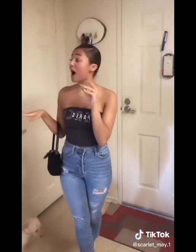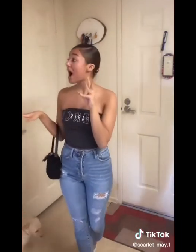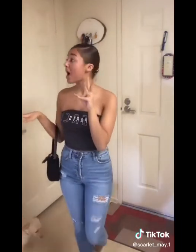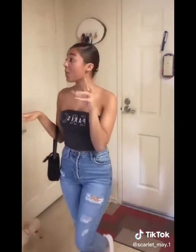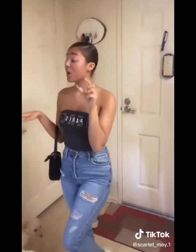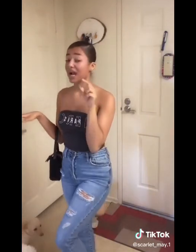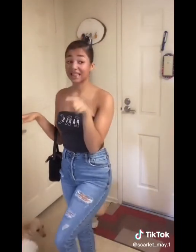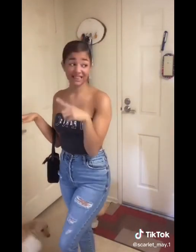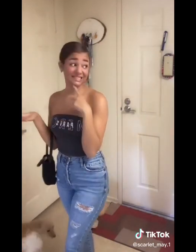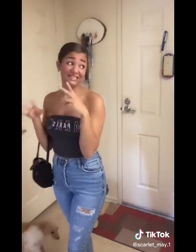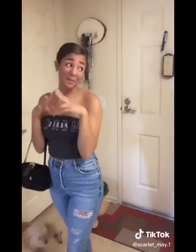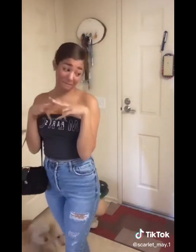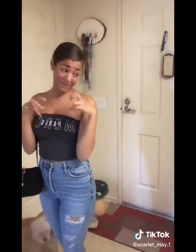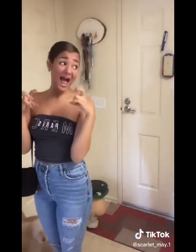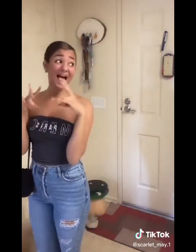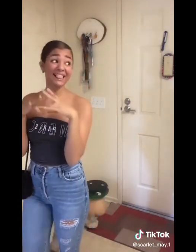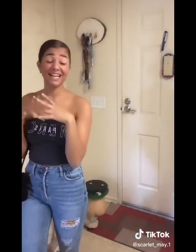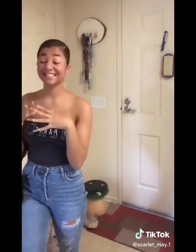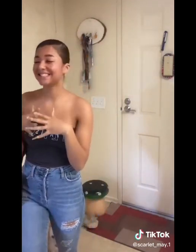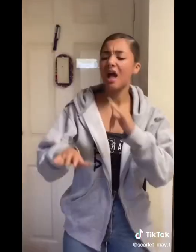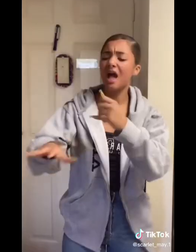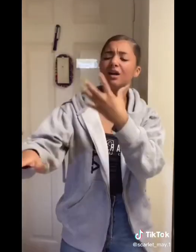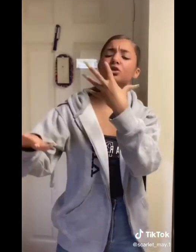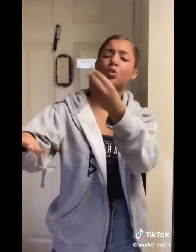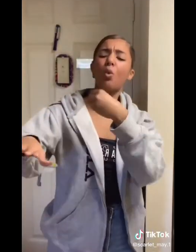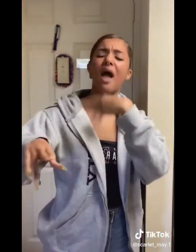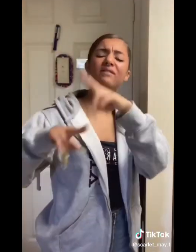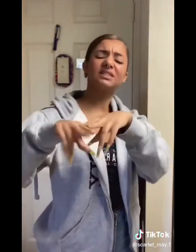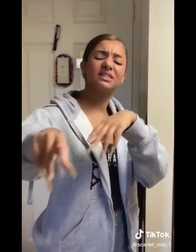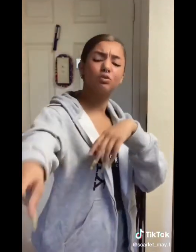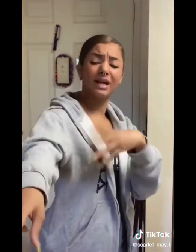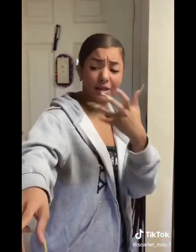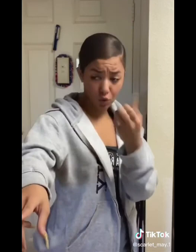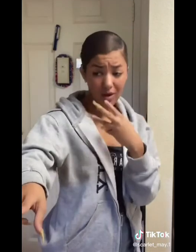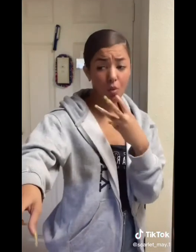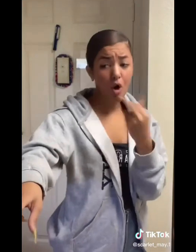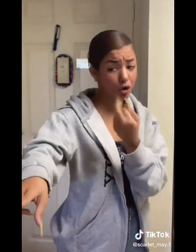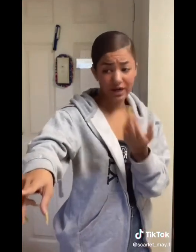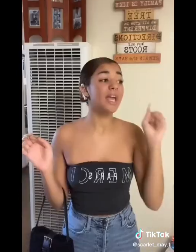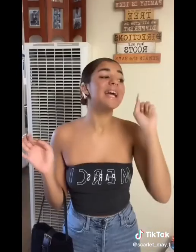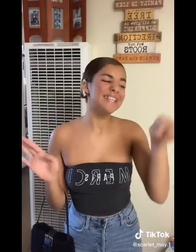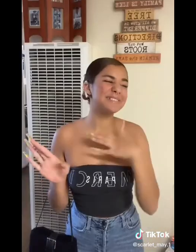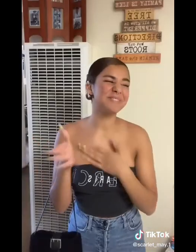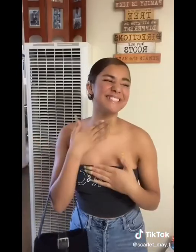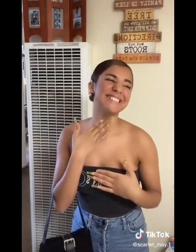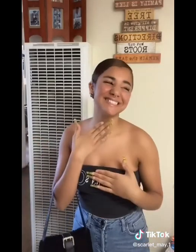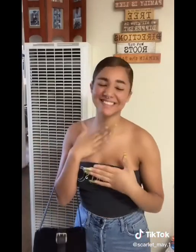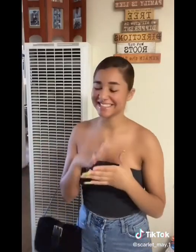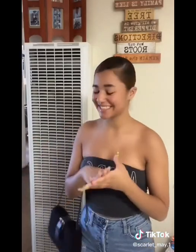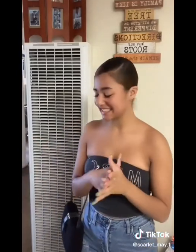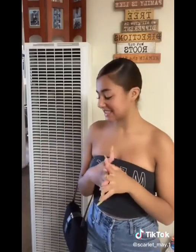Wow, this is a palace. Oh, you can have a seat right there. You want any water or anything? Yes, please. But...